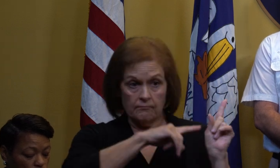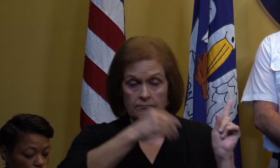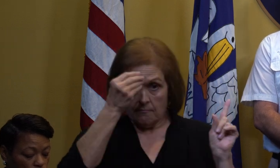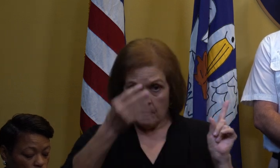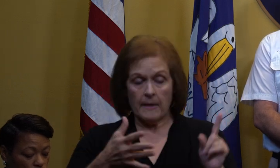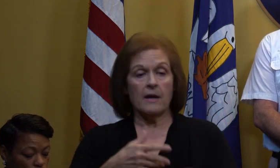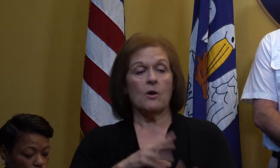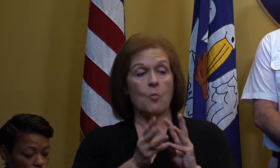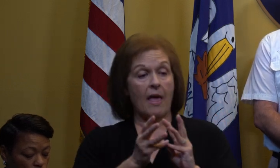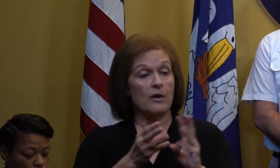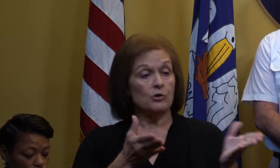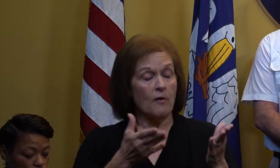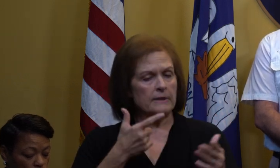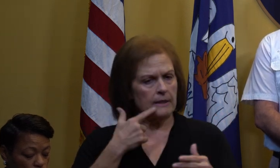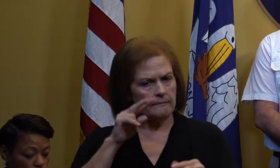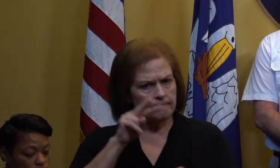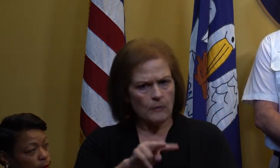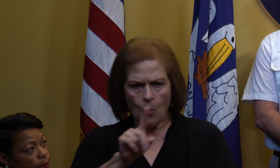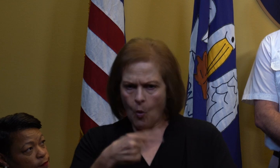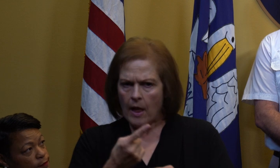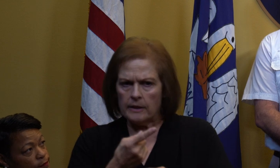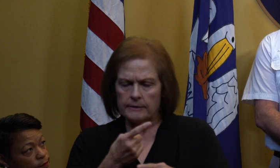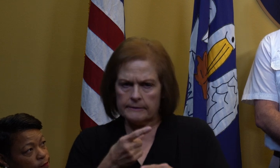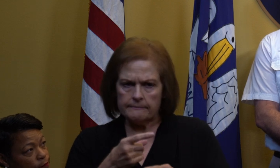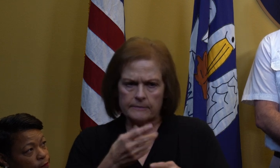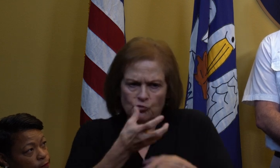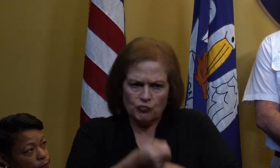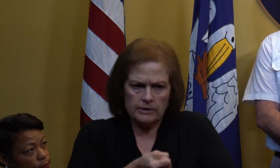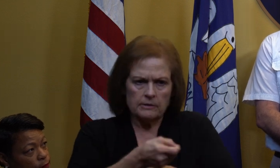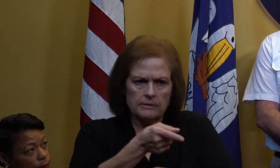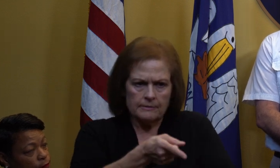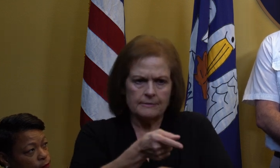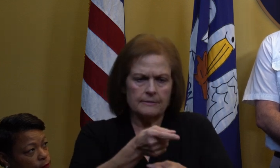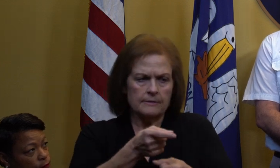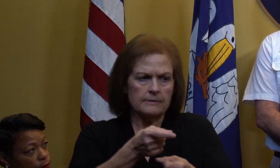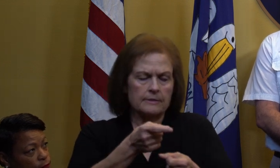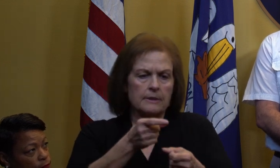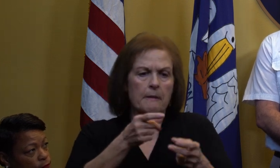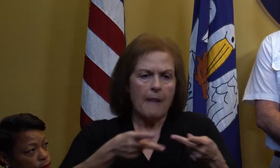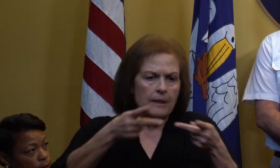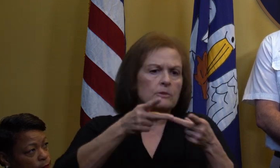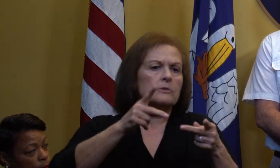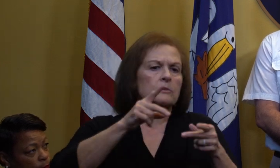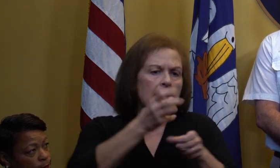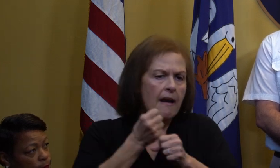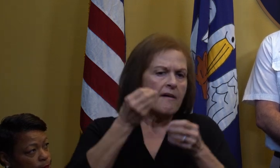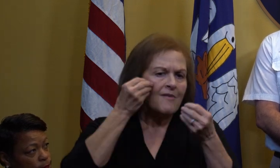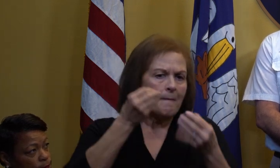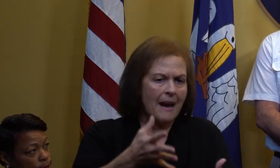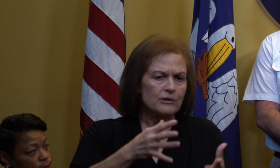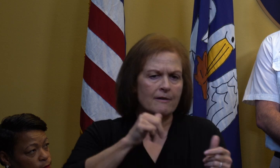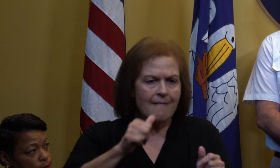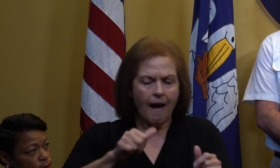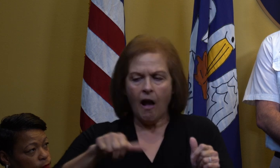with the Weather Service, trusted information. There's a lot of information out there. Make sure you're getting it from a trusted source, and you follow the